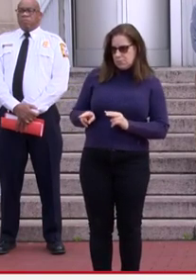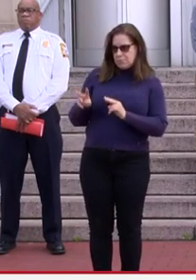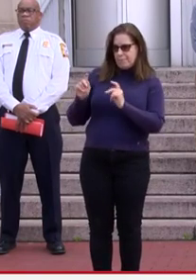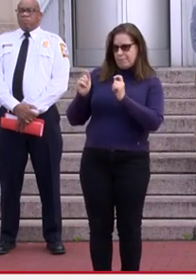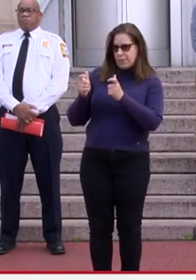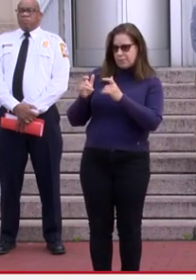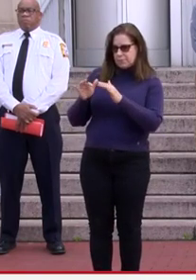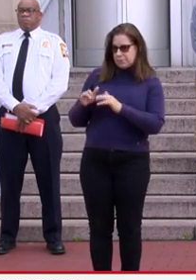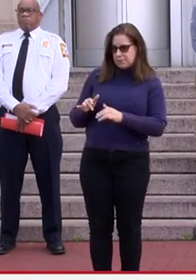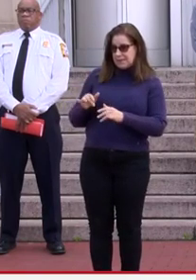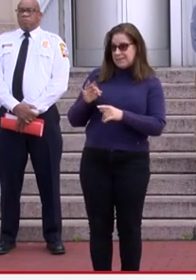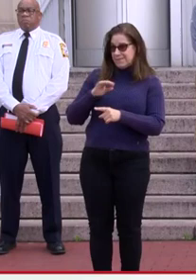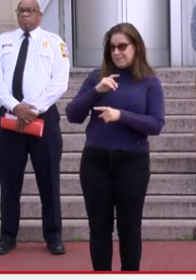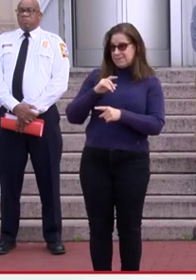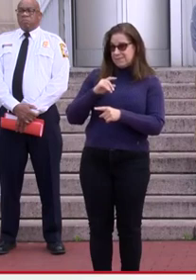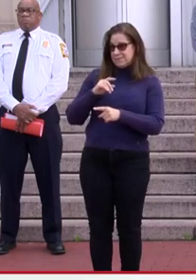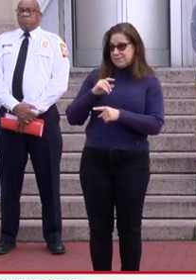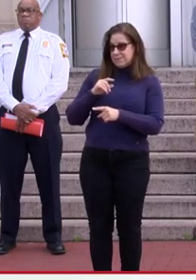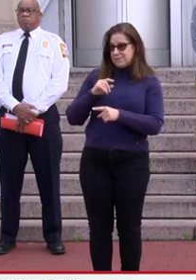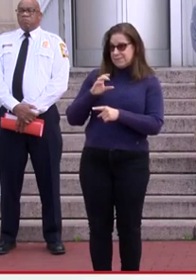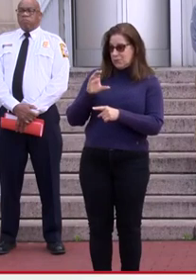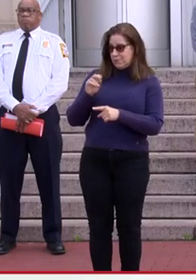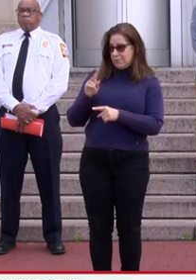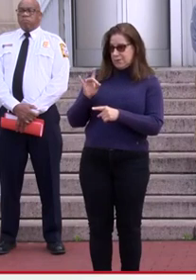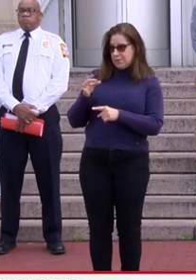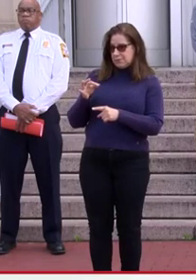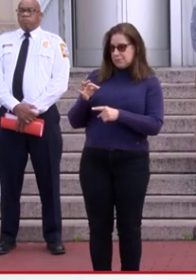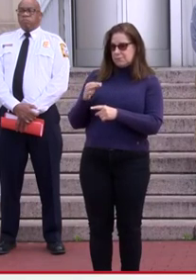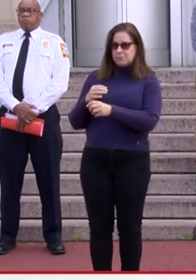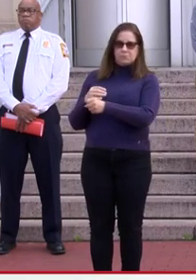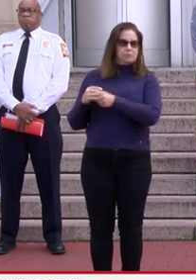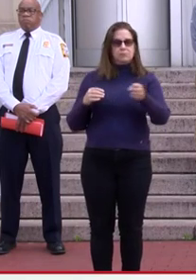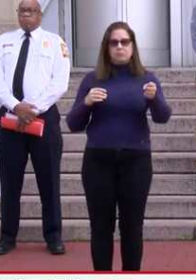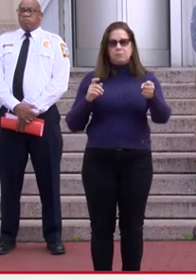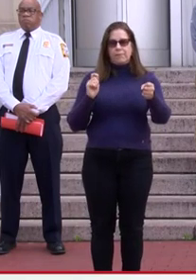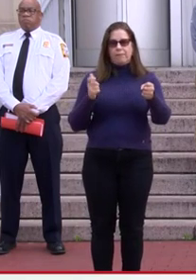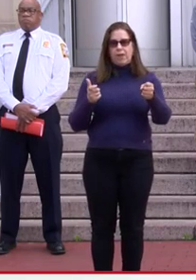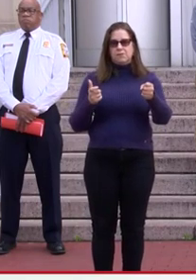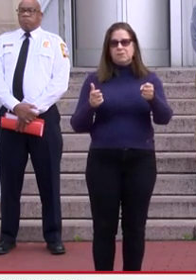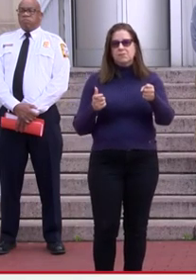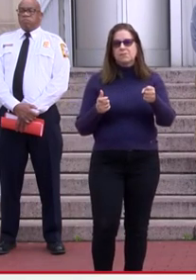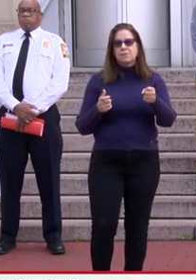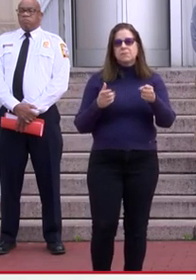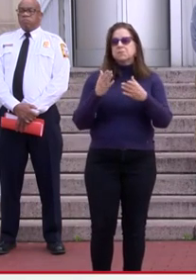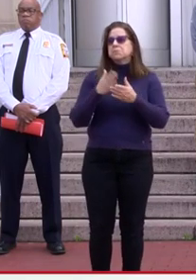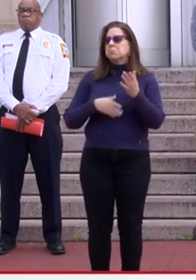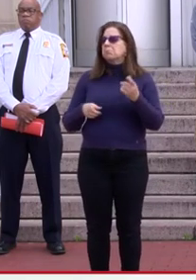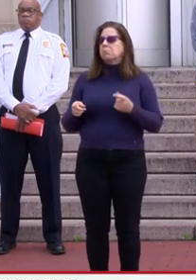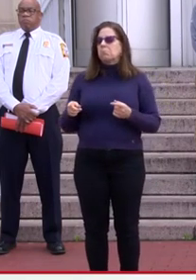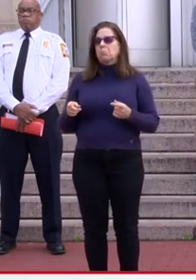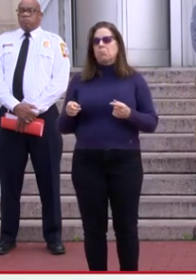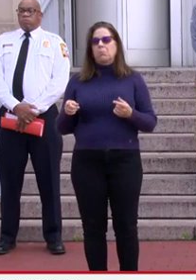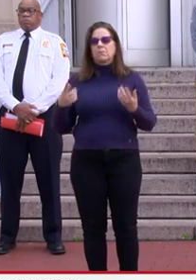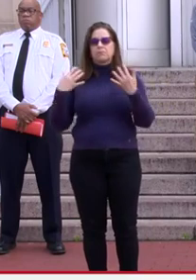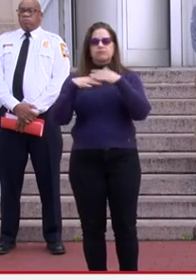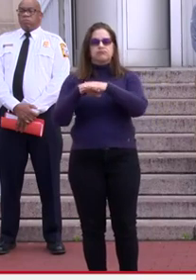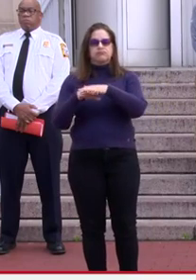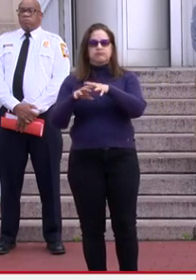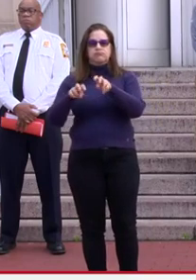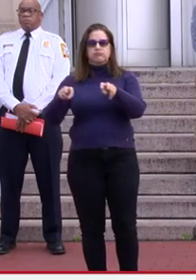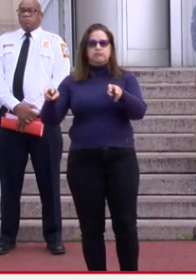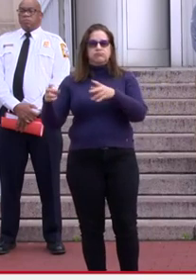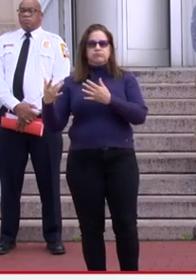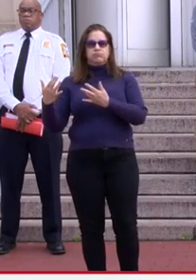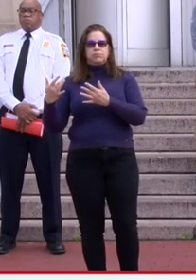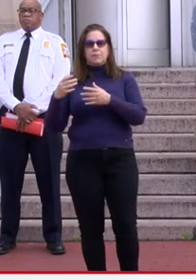for COVID-19 versus individuals who are going for other health conditions. That's also happening in our primary care practices and other